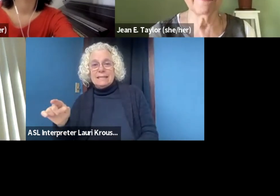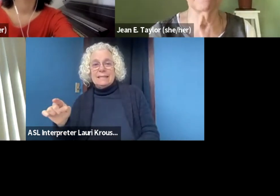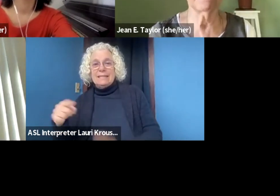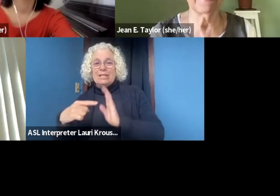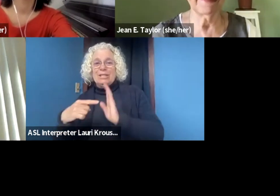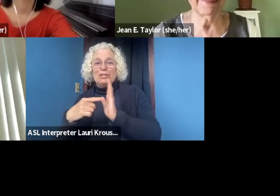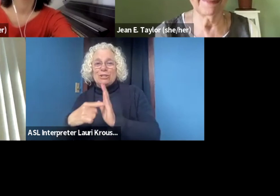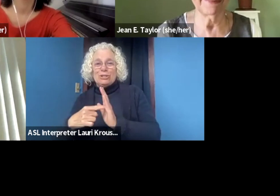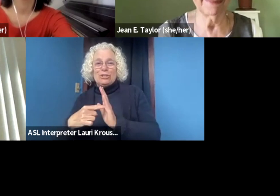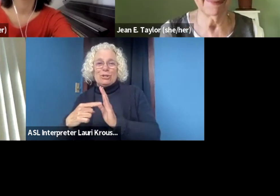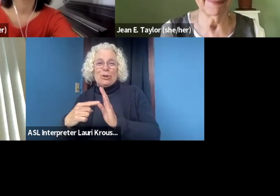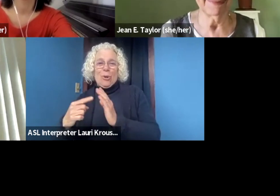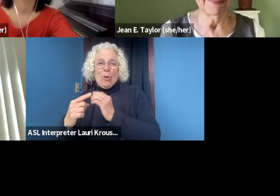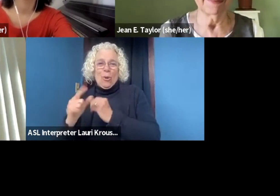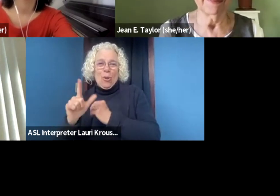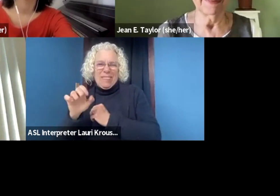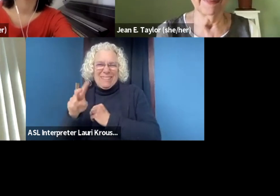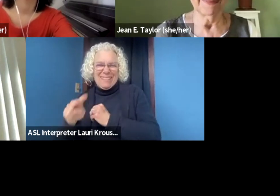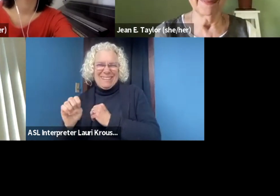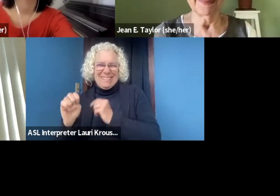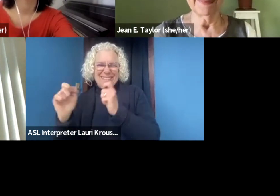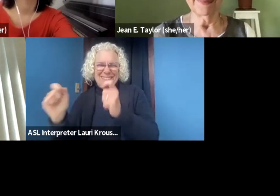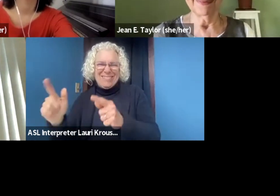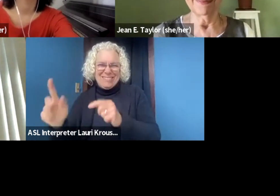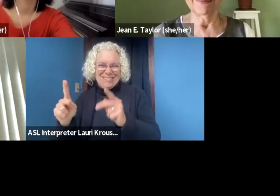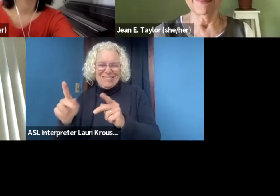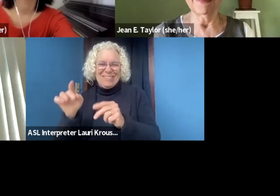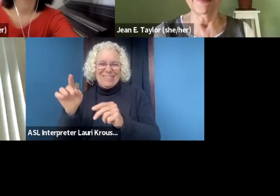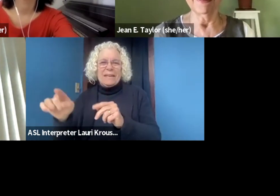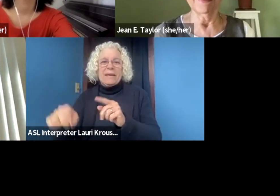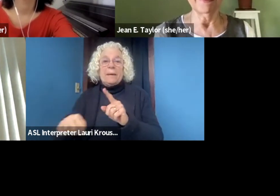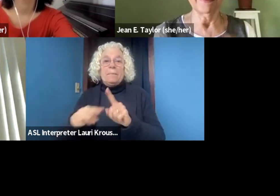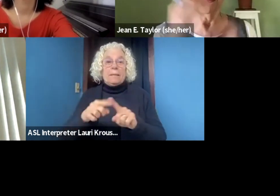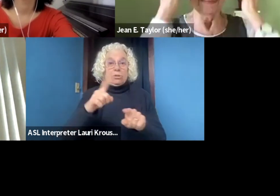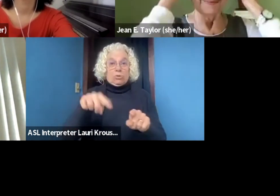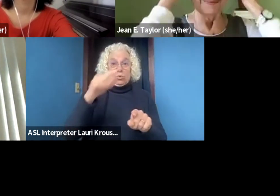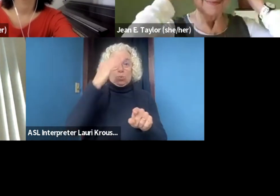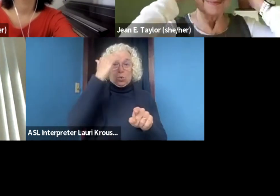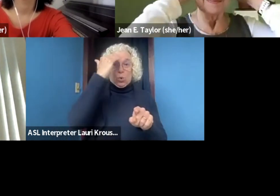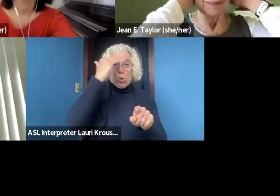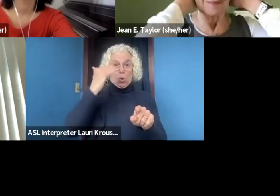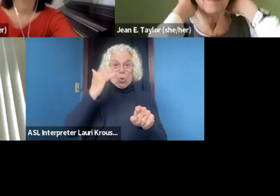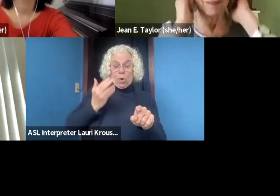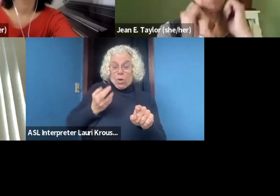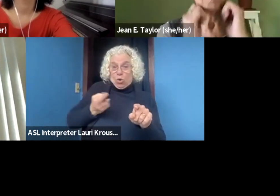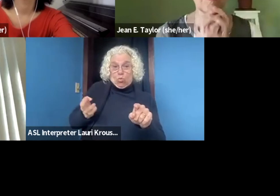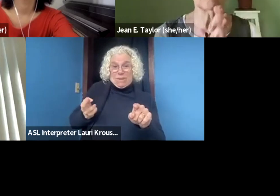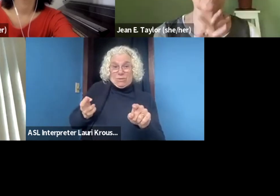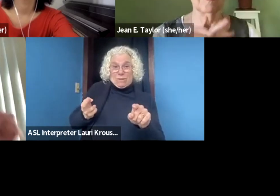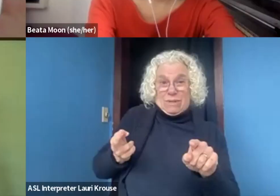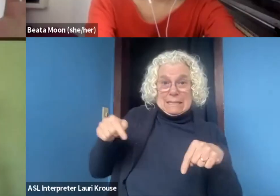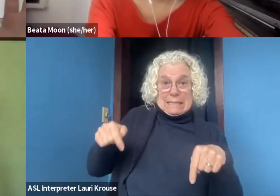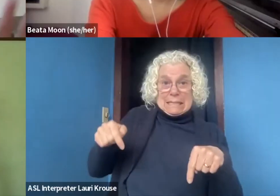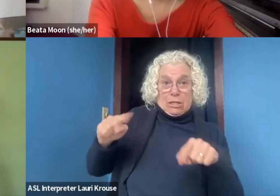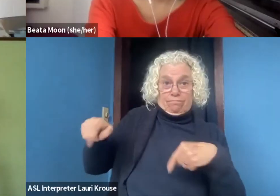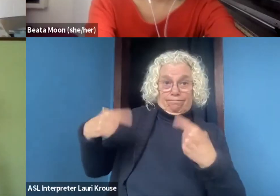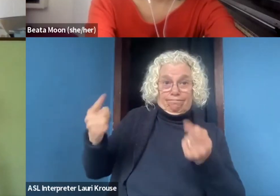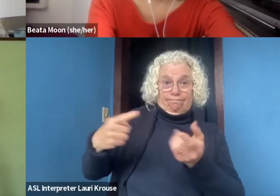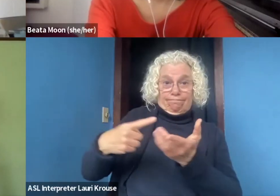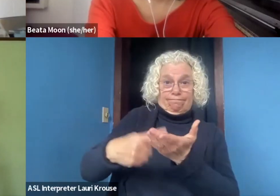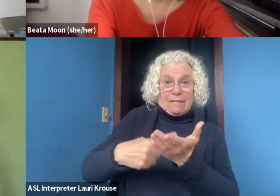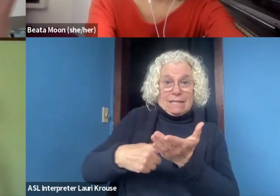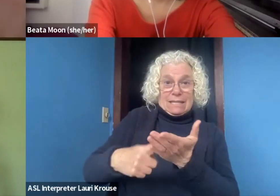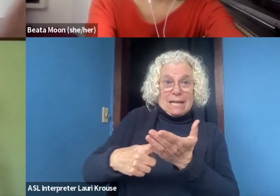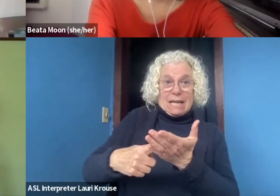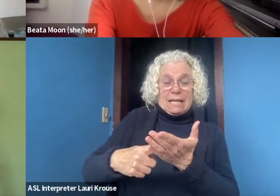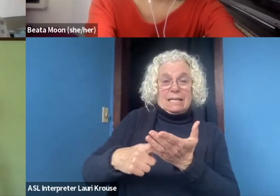everybody. And I want to make sure everyone knows that, yes, all of the resources that we've discussed during this call,